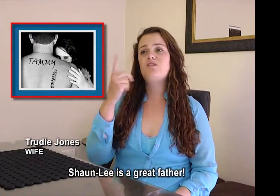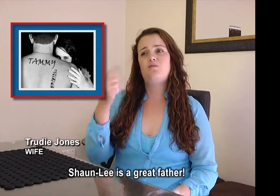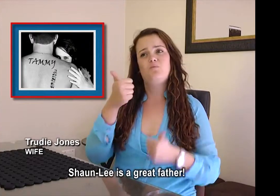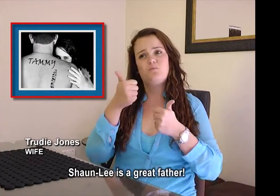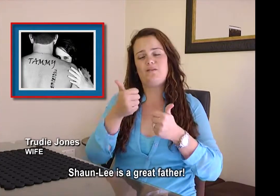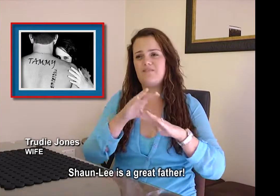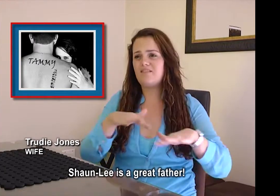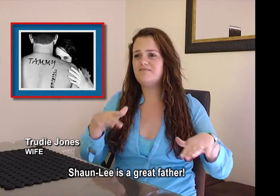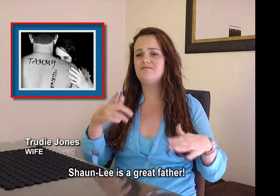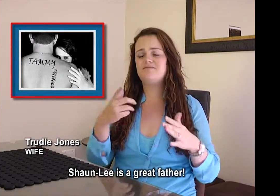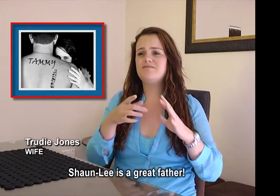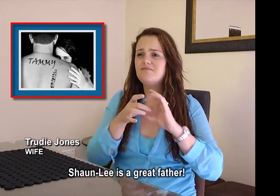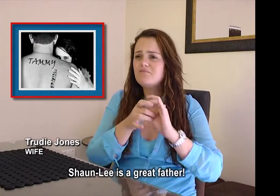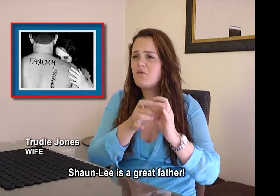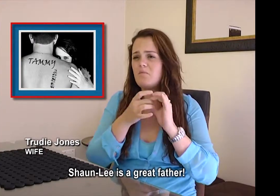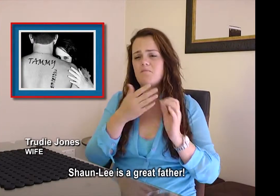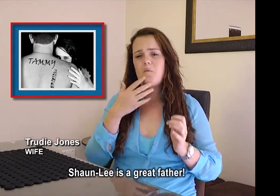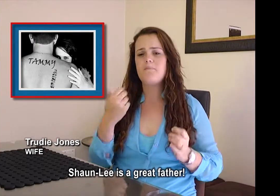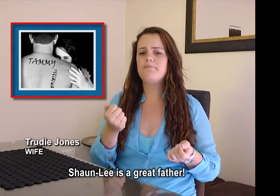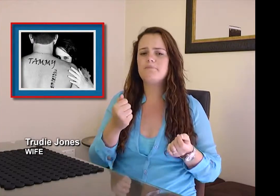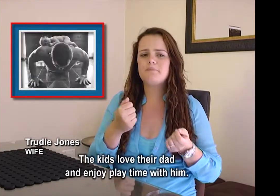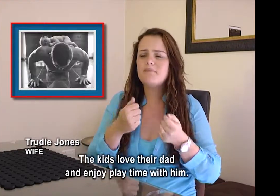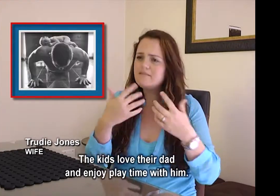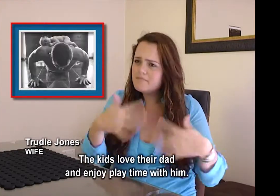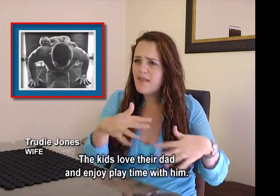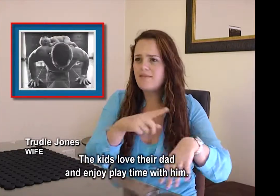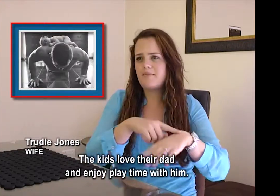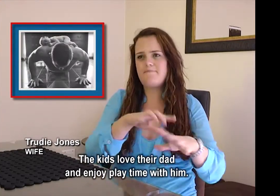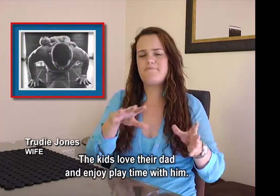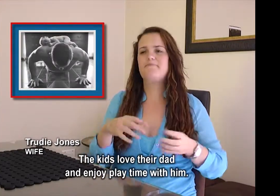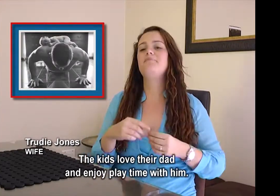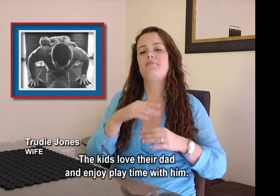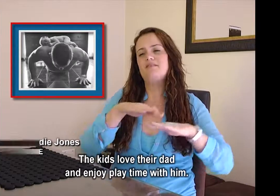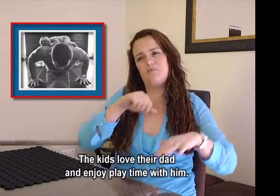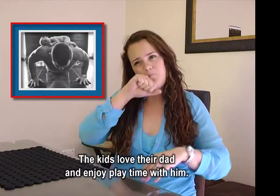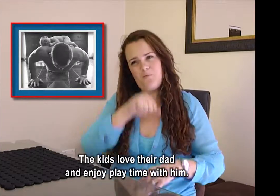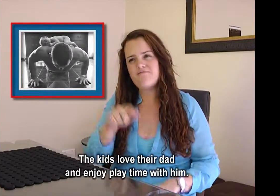Shaun-Lee is a great father. The kids love their dad and enjoy playtime with him.